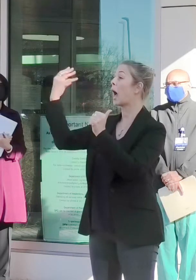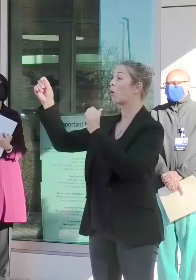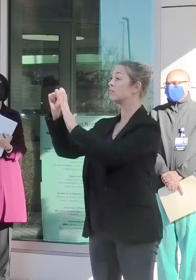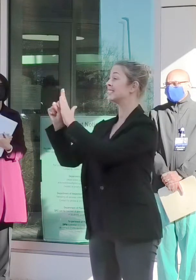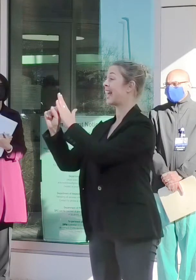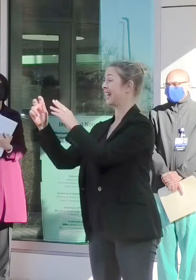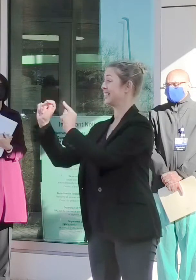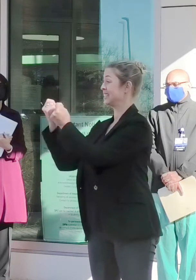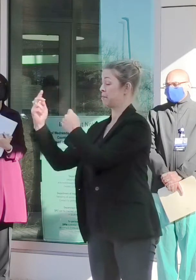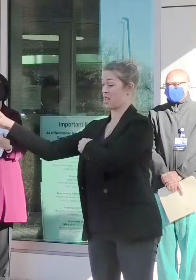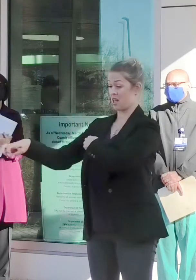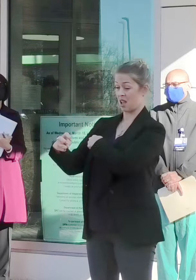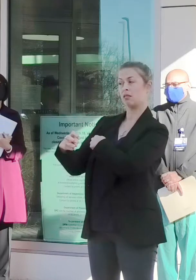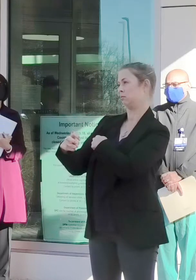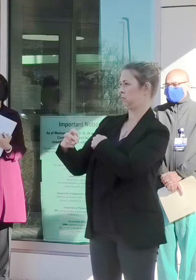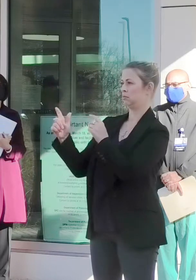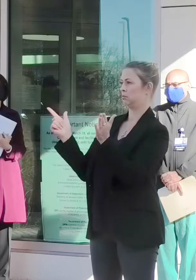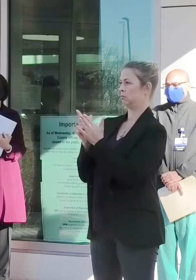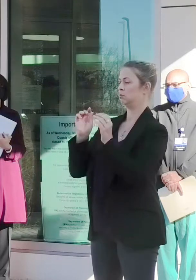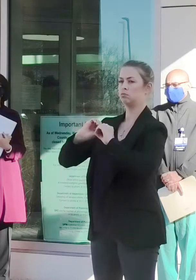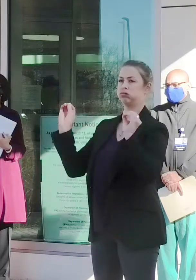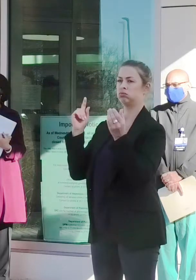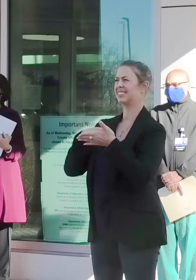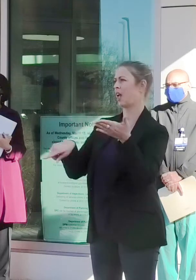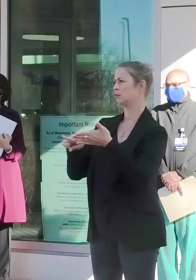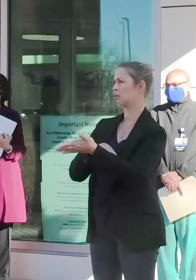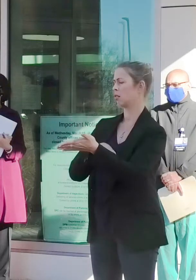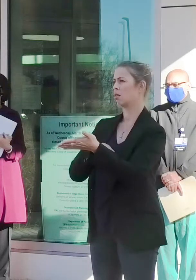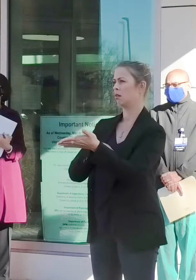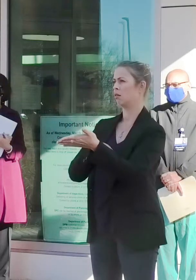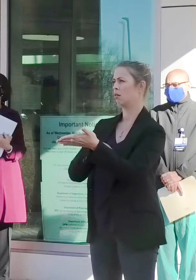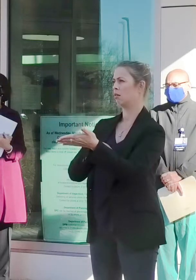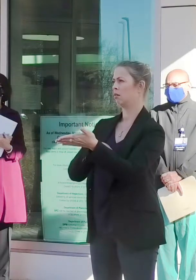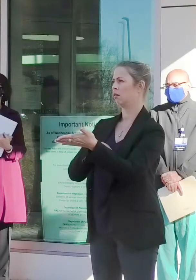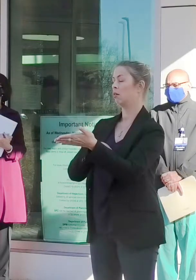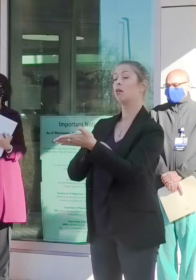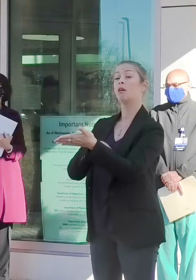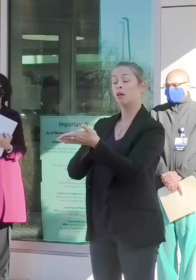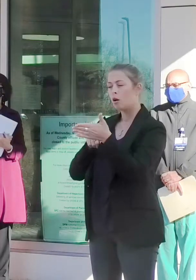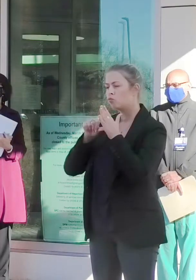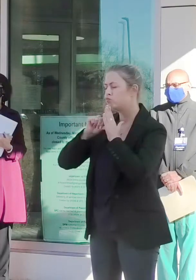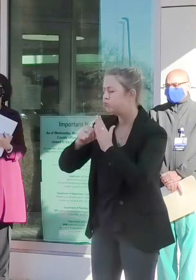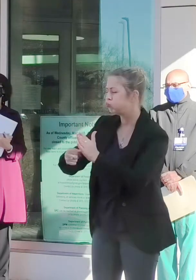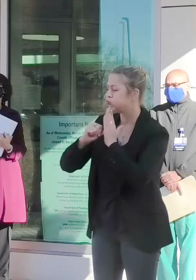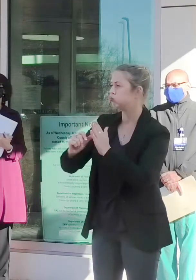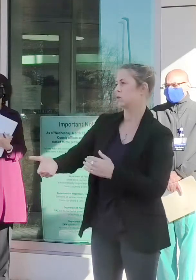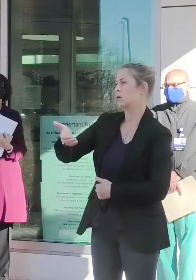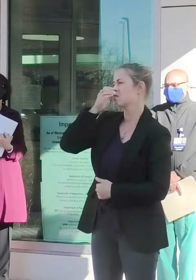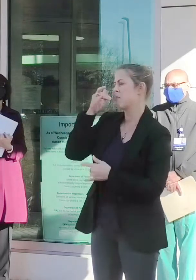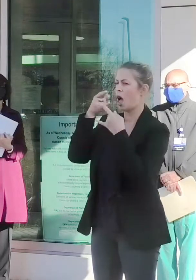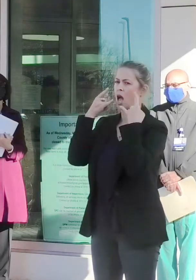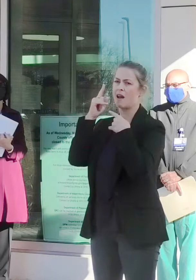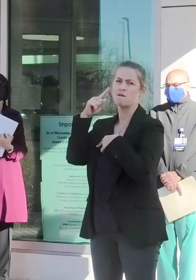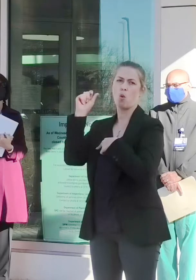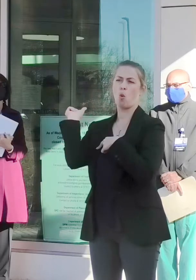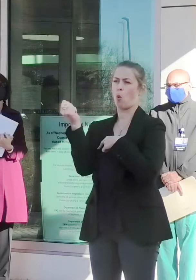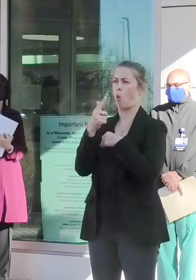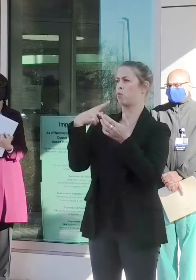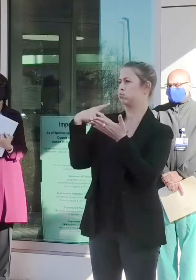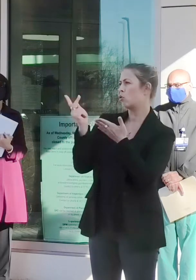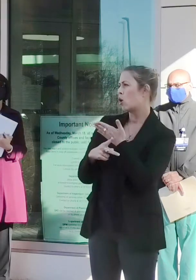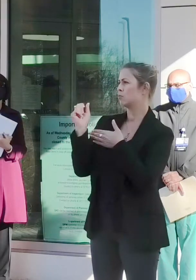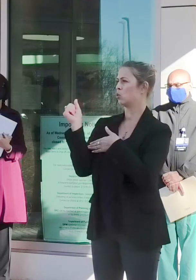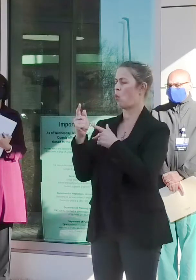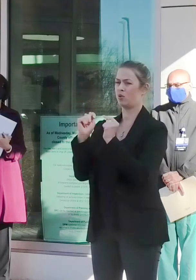participants and redoubled its enforcement of mask wearing for all other programs, leagues,